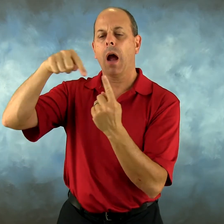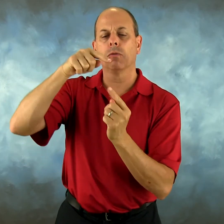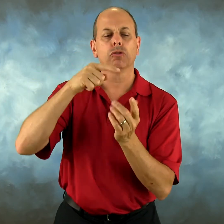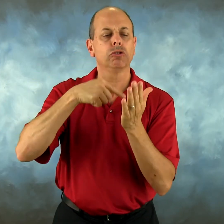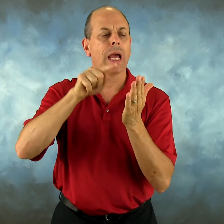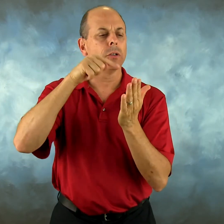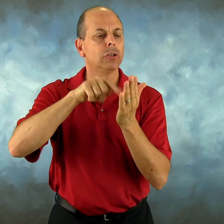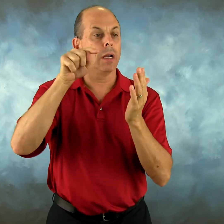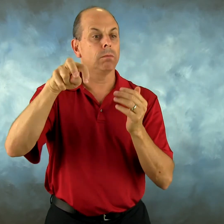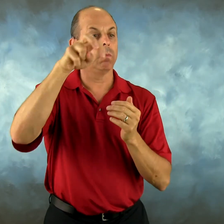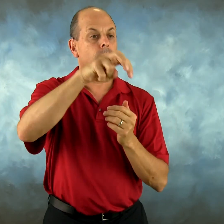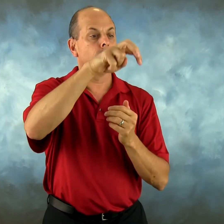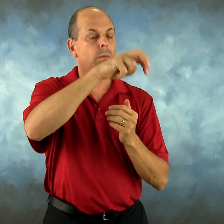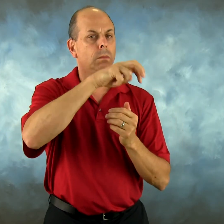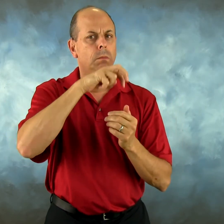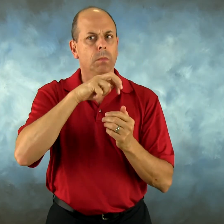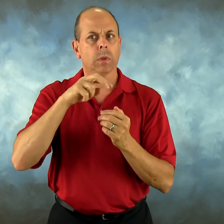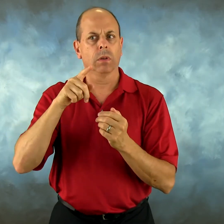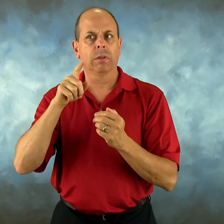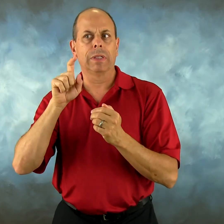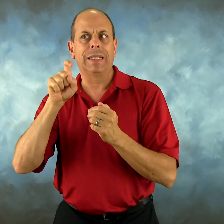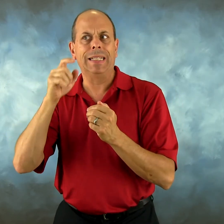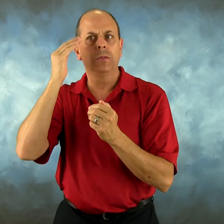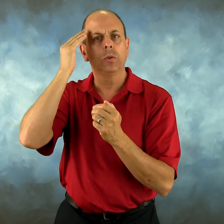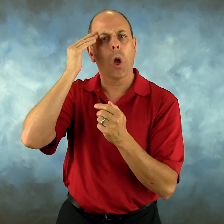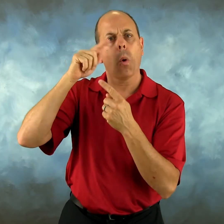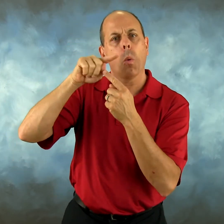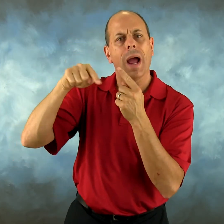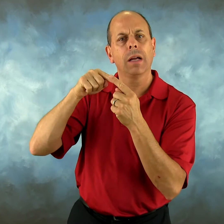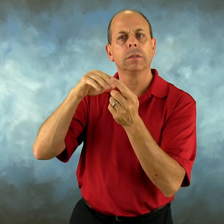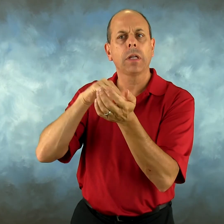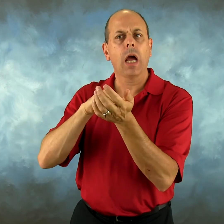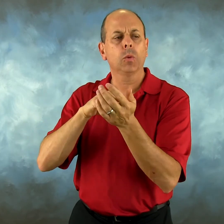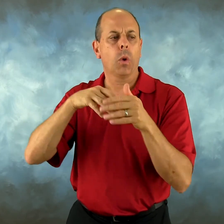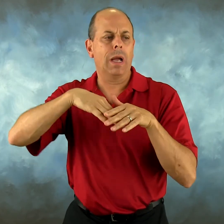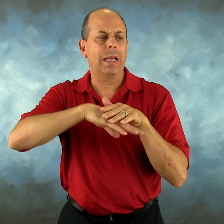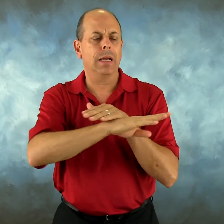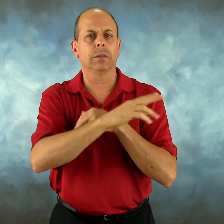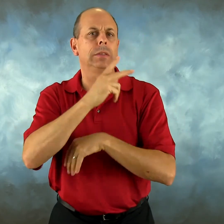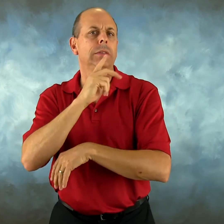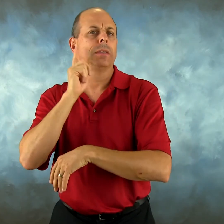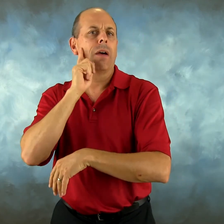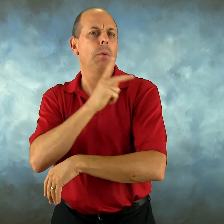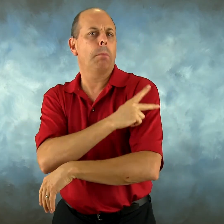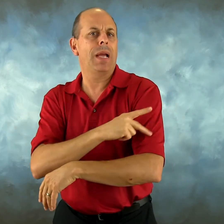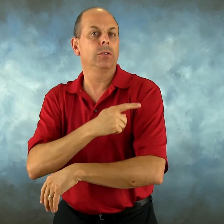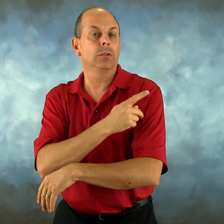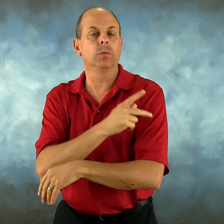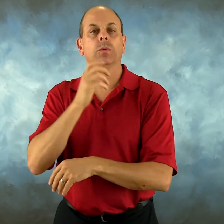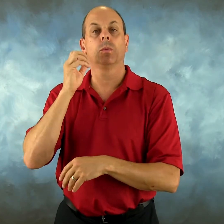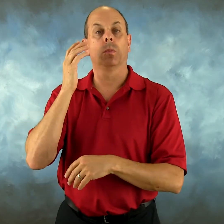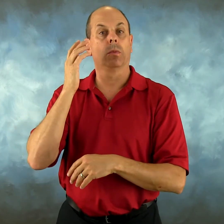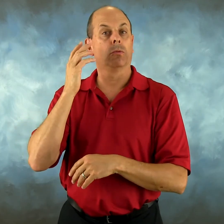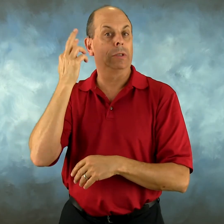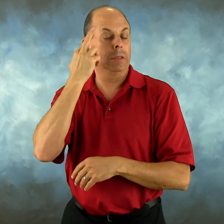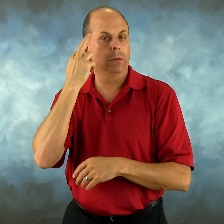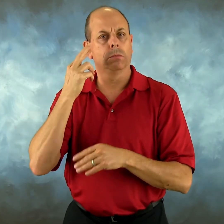Now, when you are working with a doctor or a specialist and they're making rounds or doing tests, try to